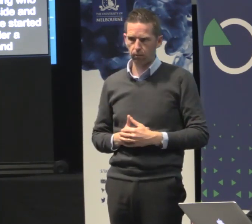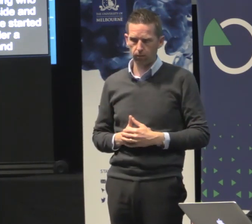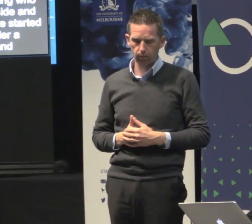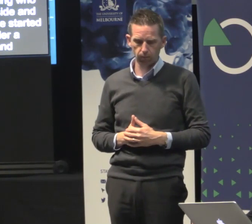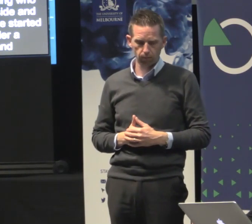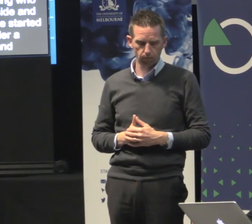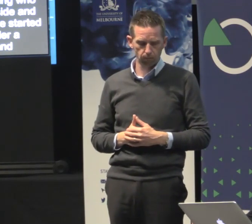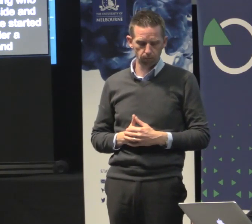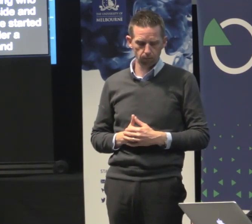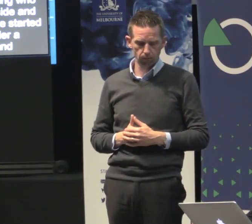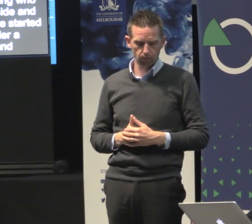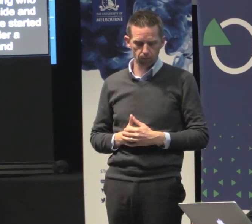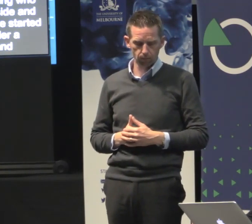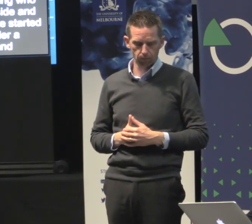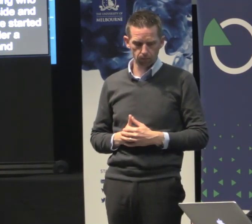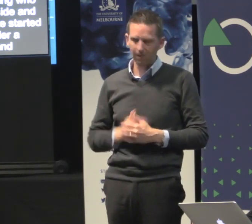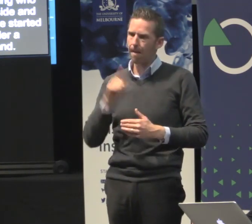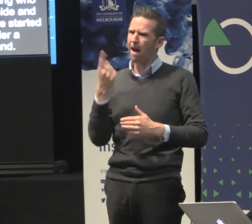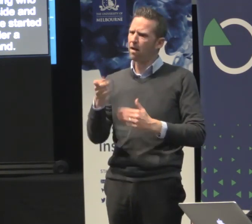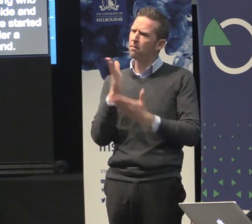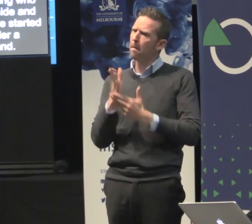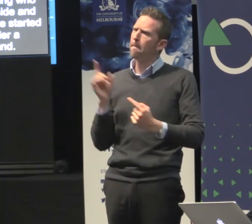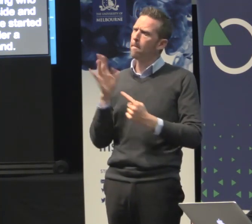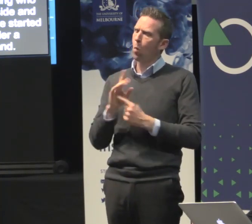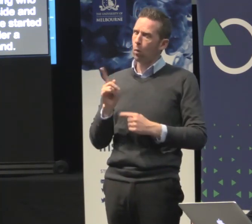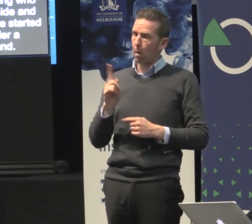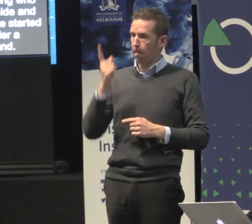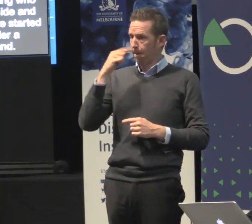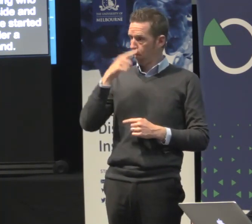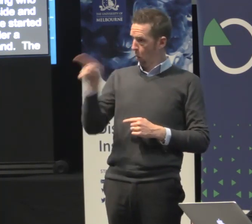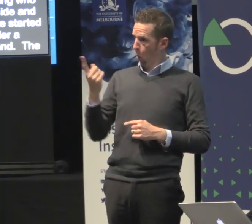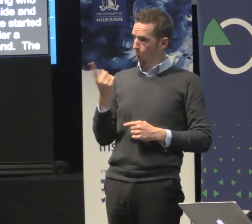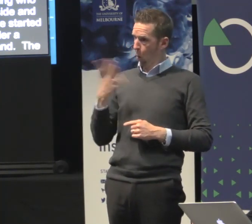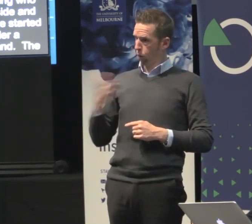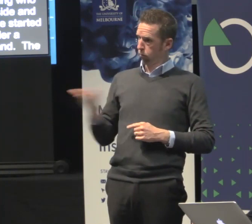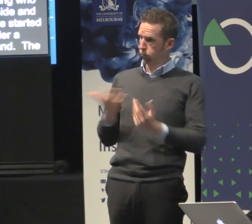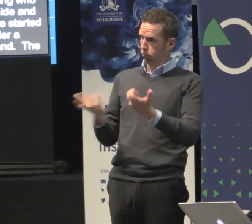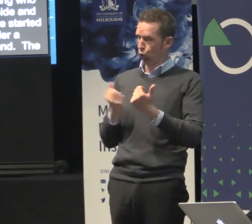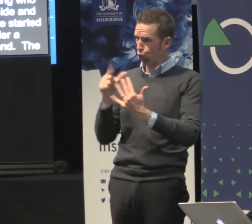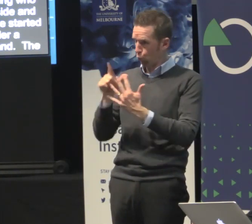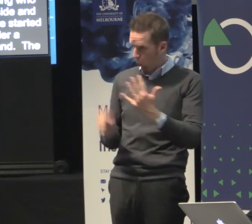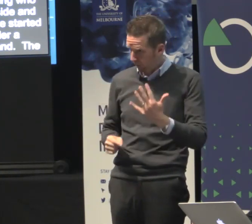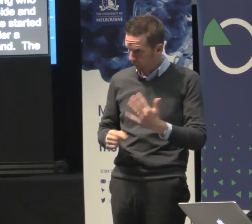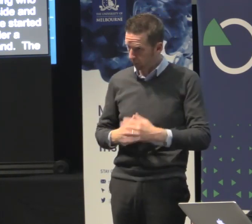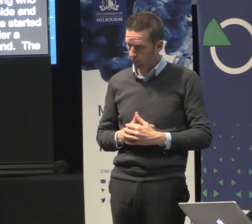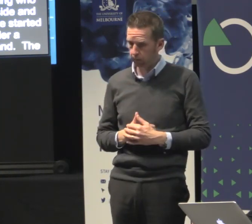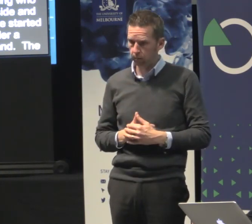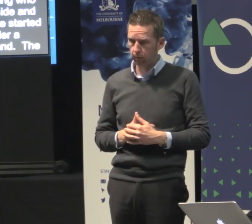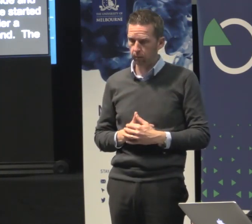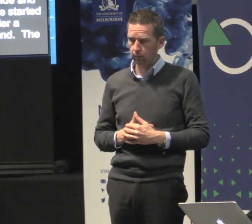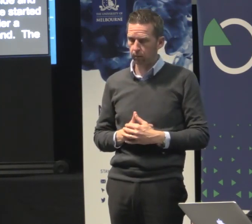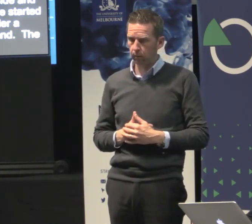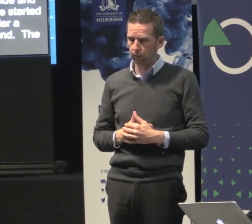And this is really important. For people who want choice, it is far more